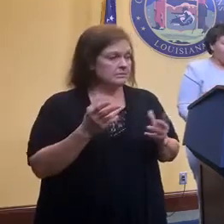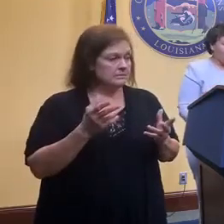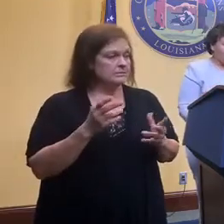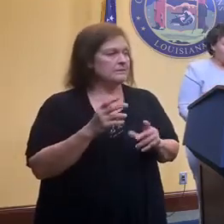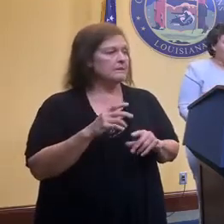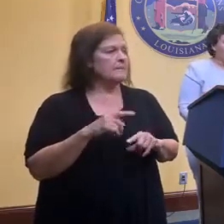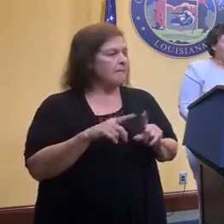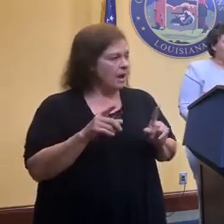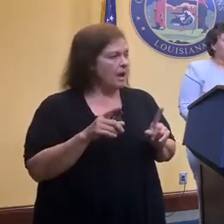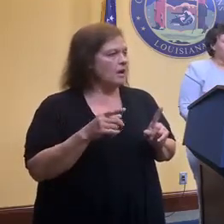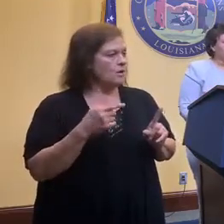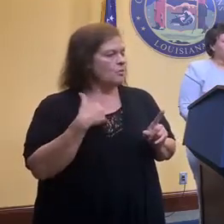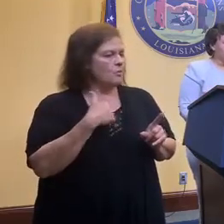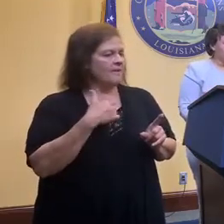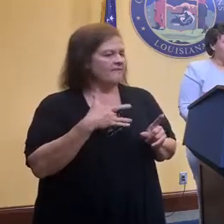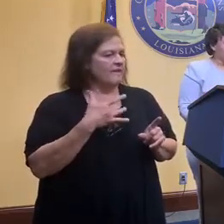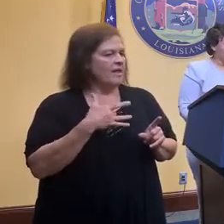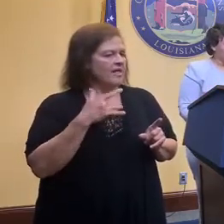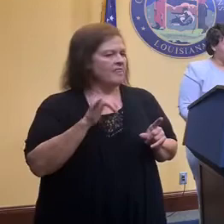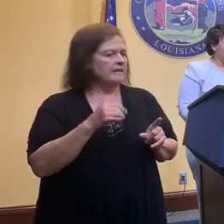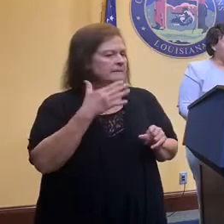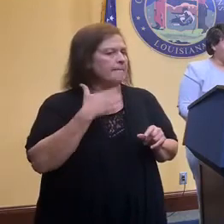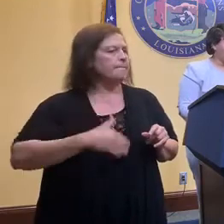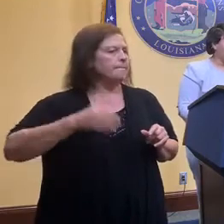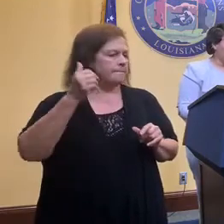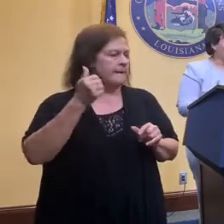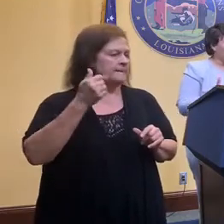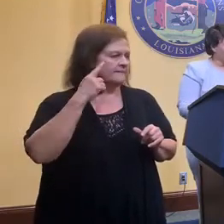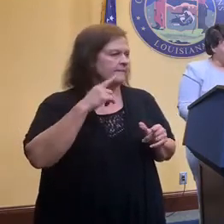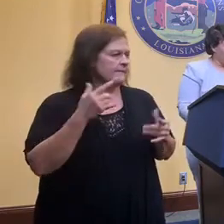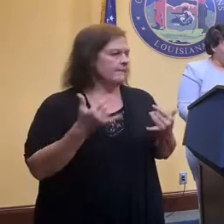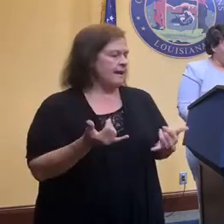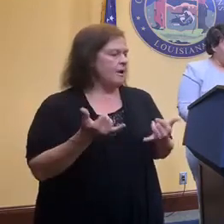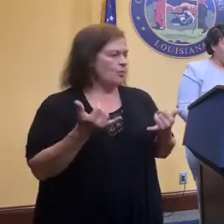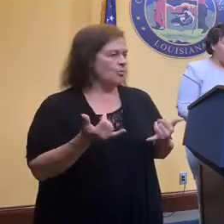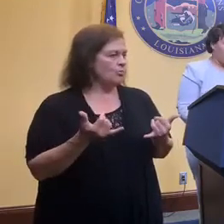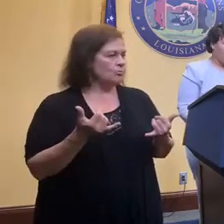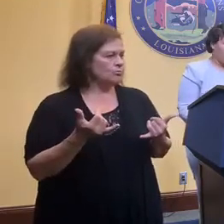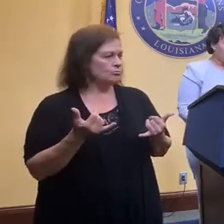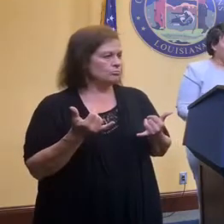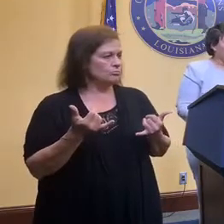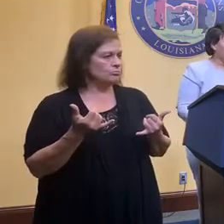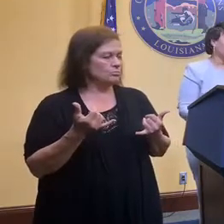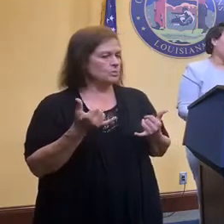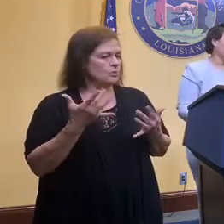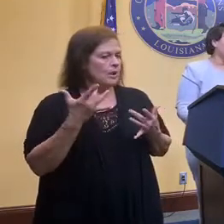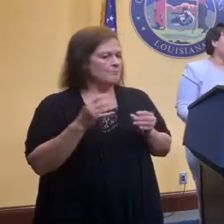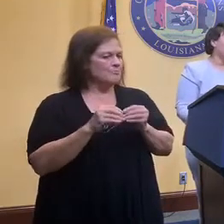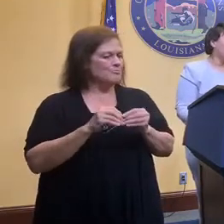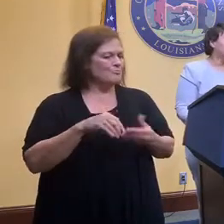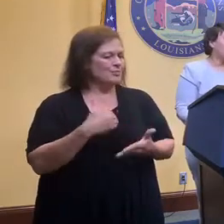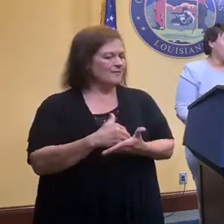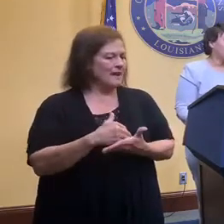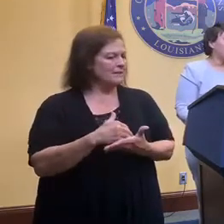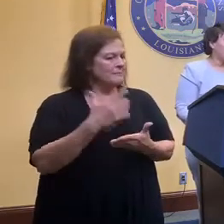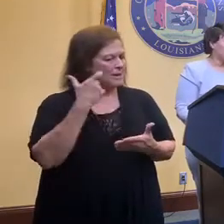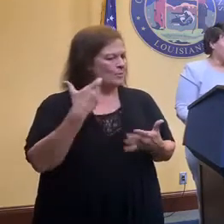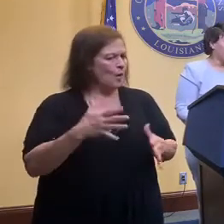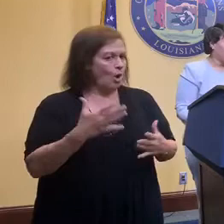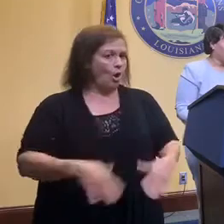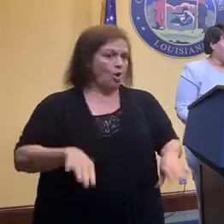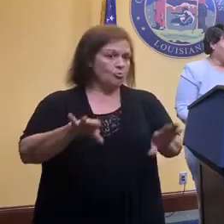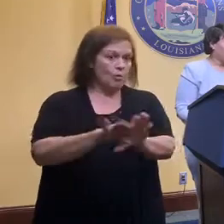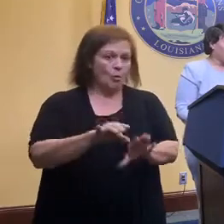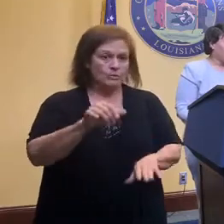trends. But we believe that this is the best step to take right now to prevent having to close bars